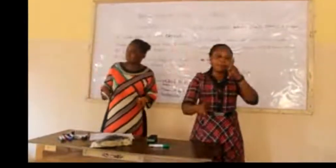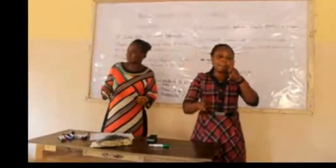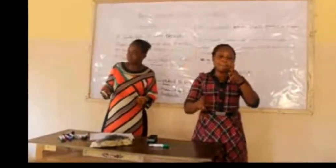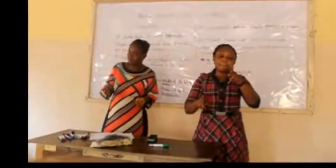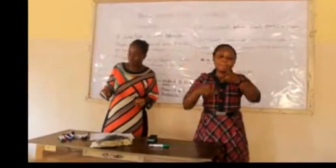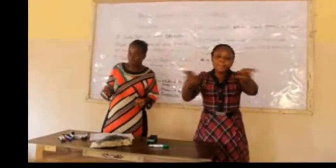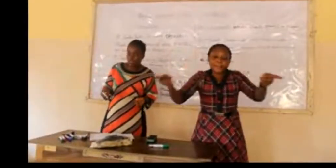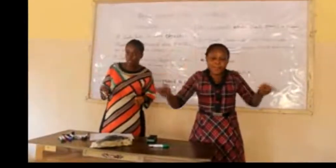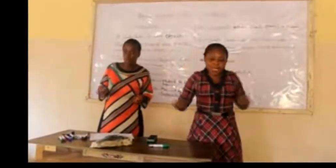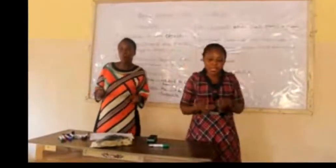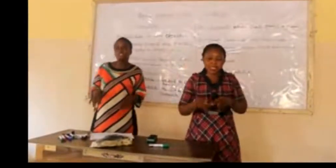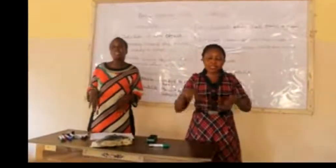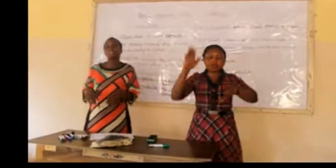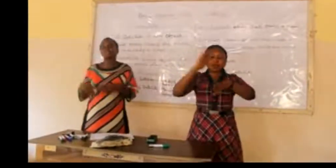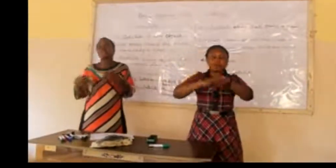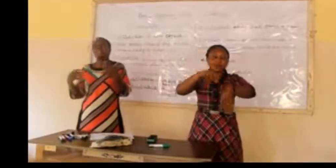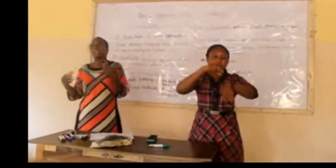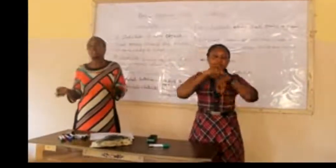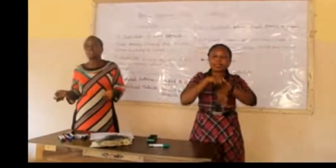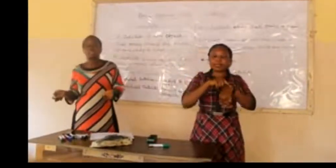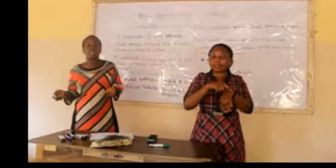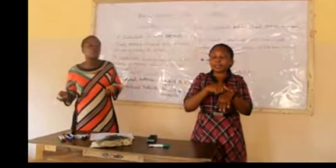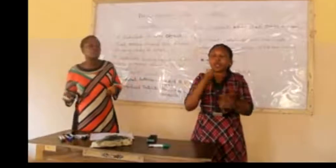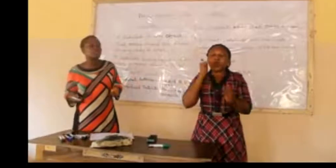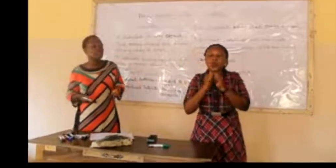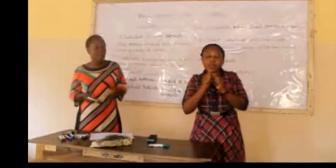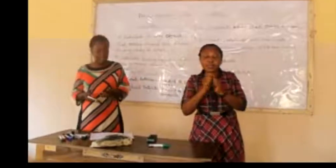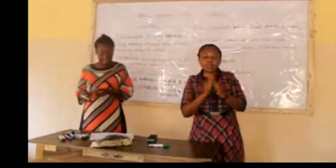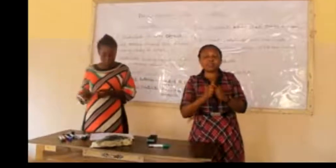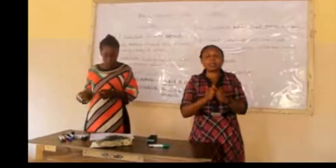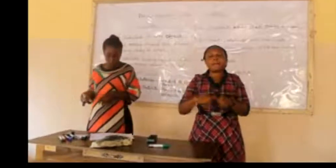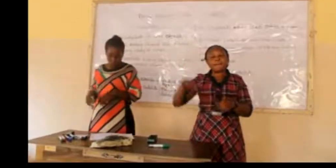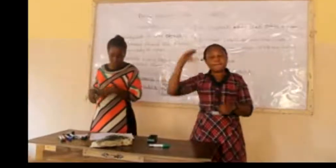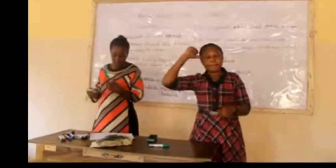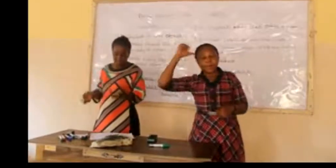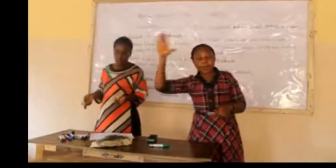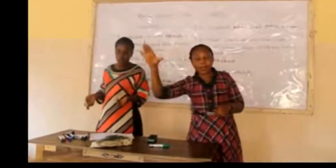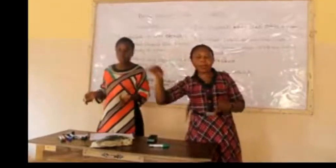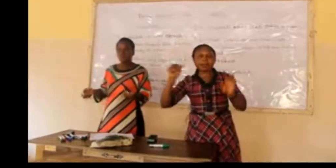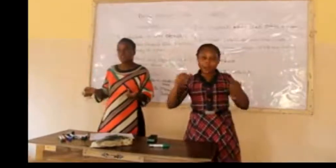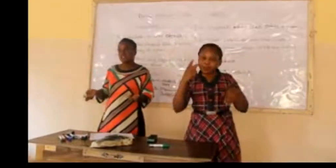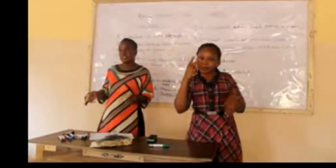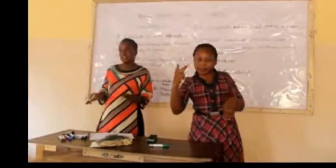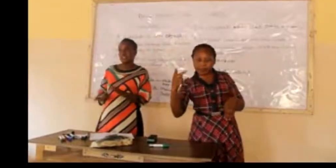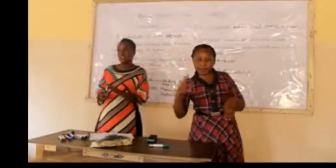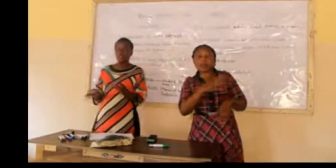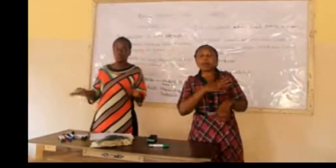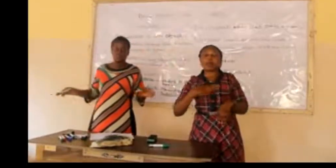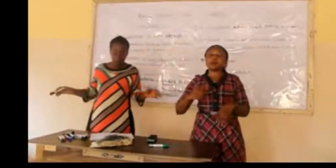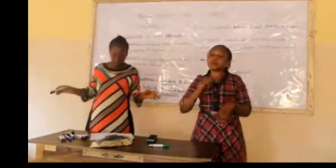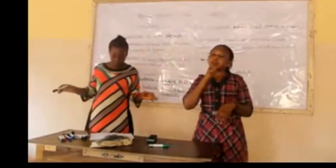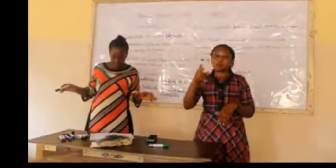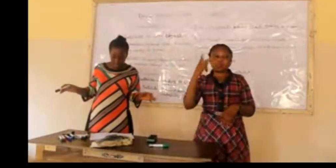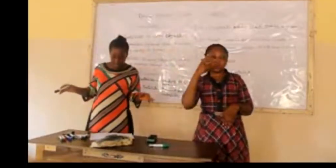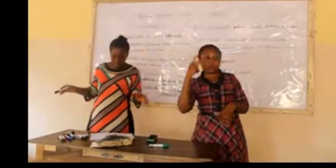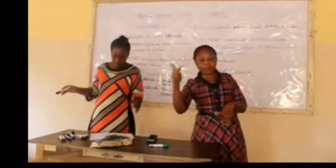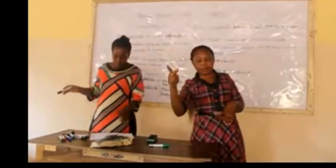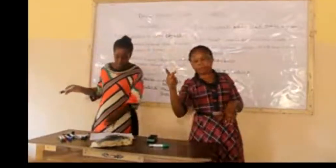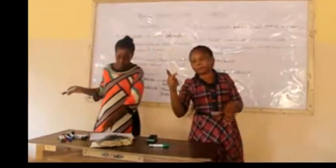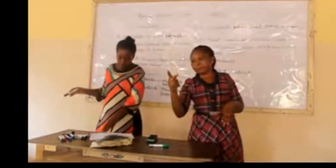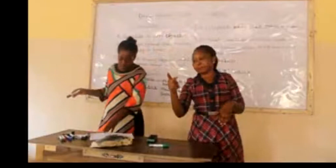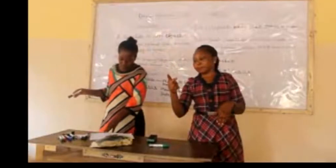earth. The one that man can see and the one that man cannot see. When you use a satellite, all of them are